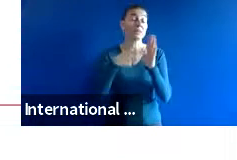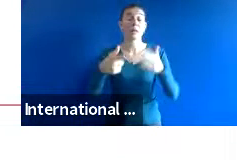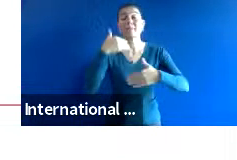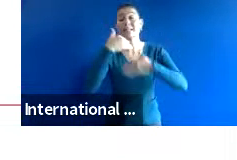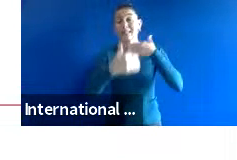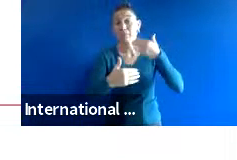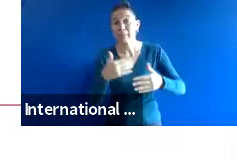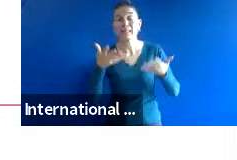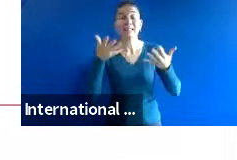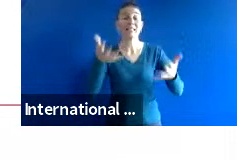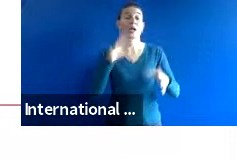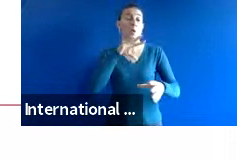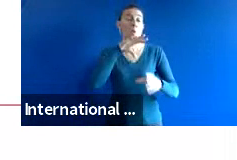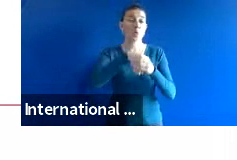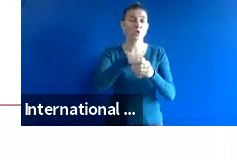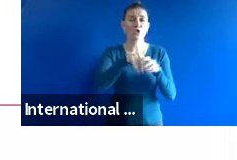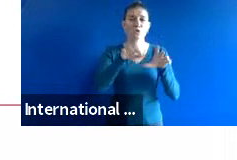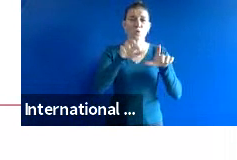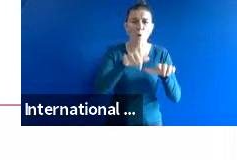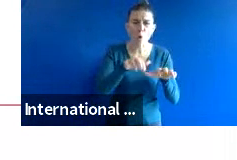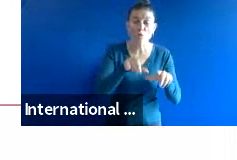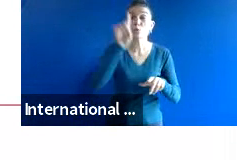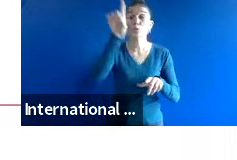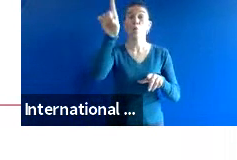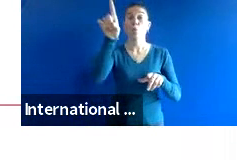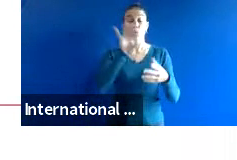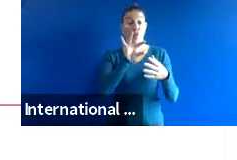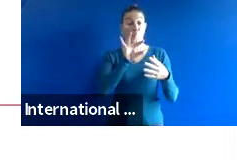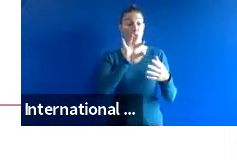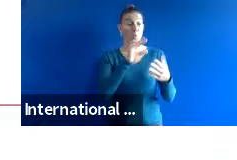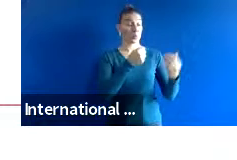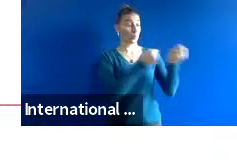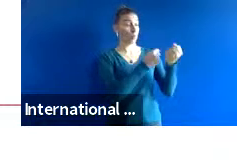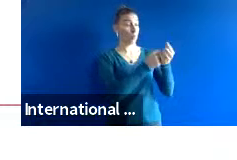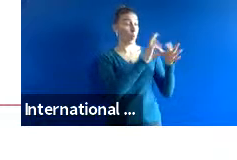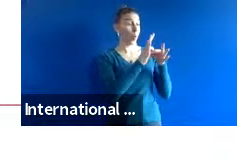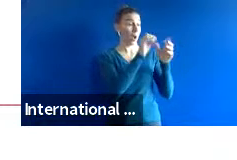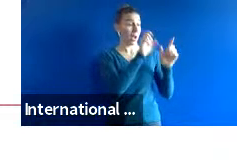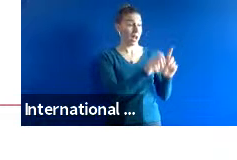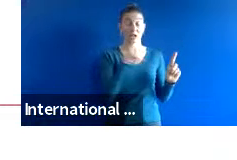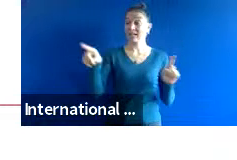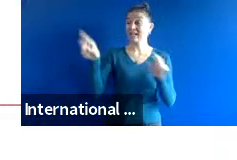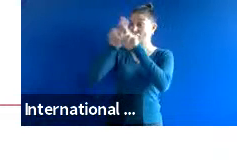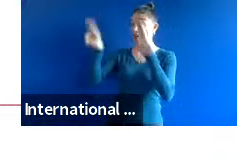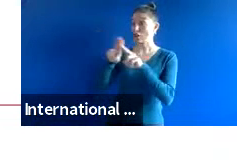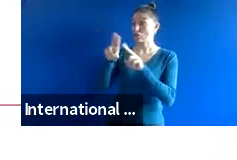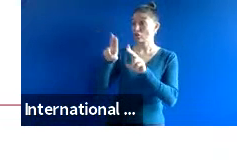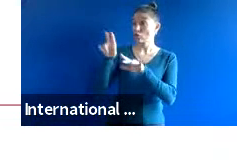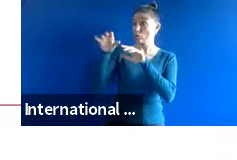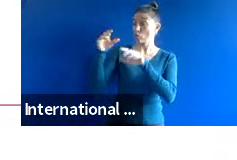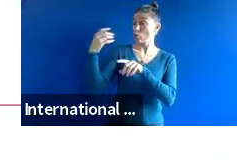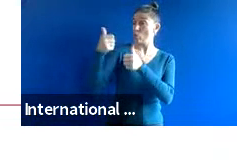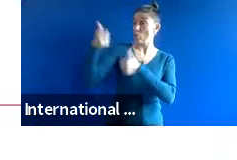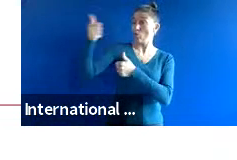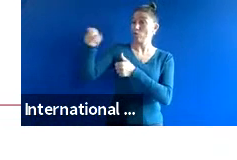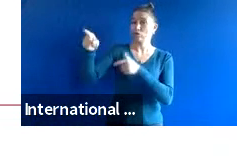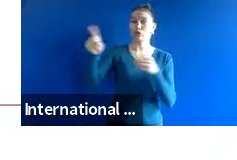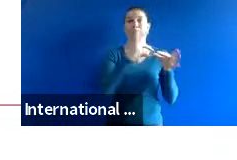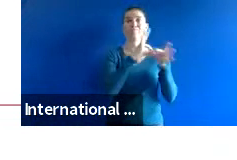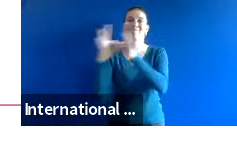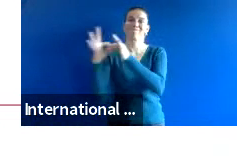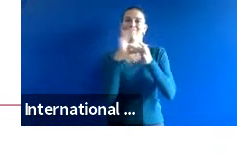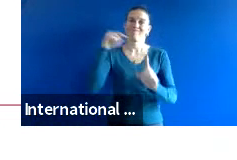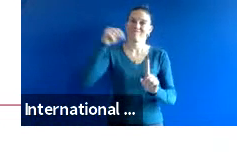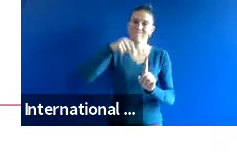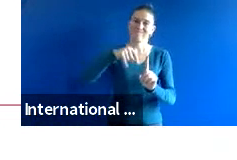at the university. So the improvement of cooperation between the support coordinator and the international officers is very crucial here. It might